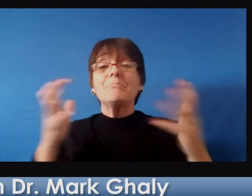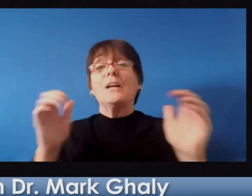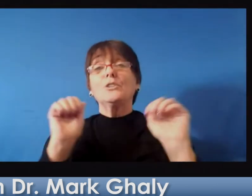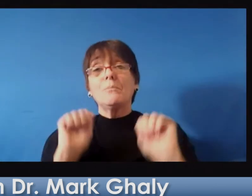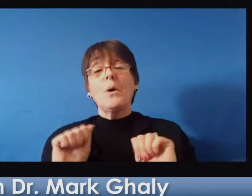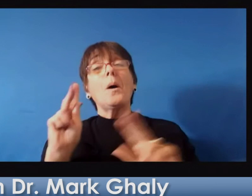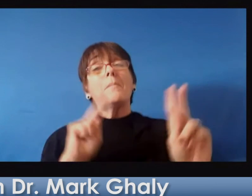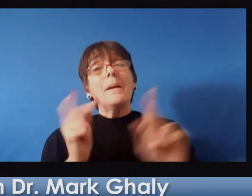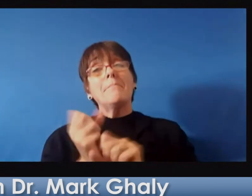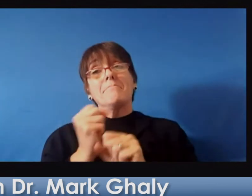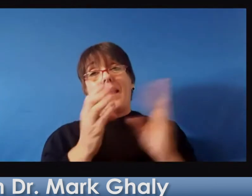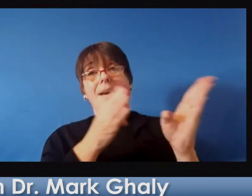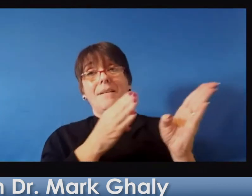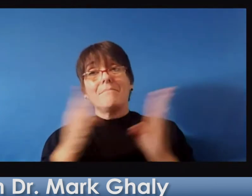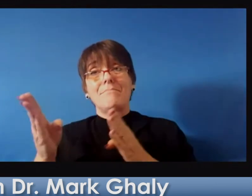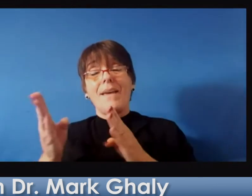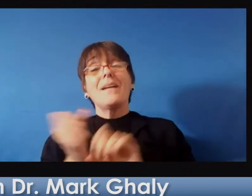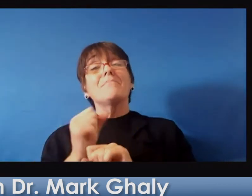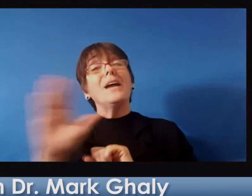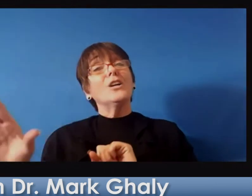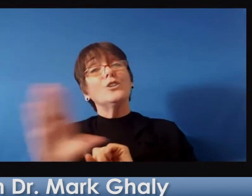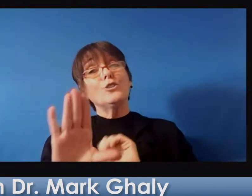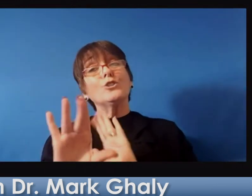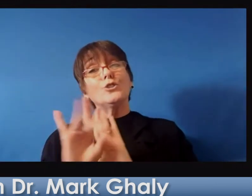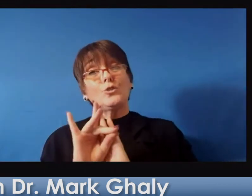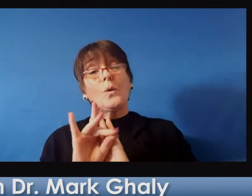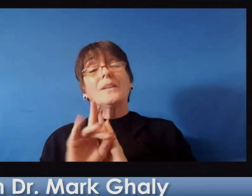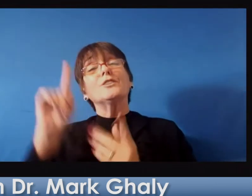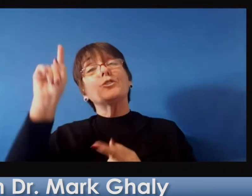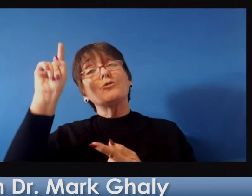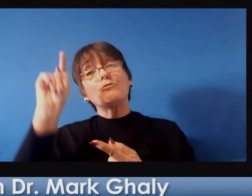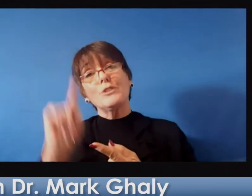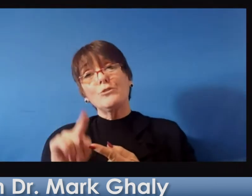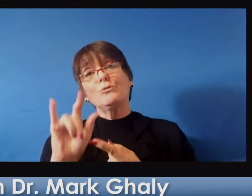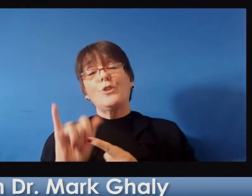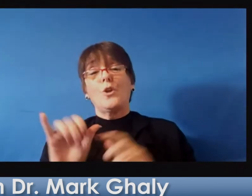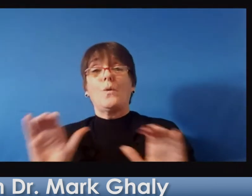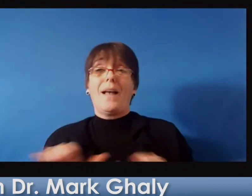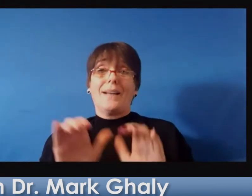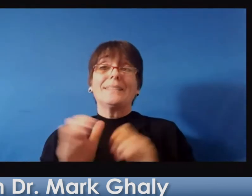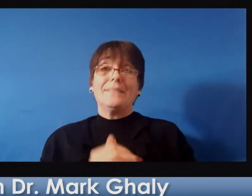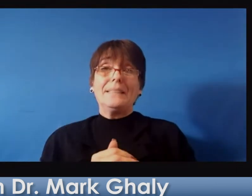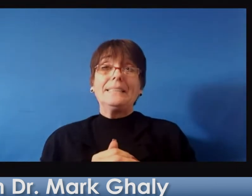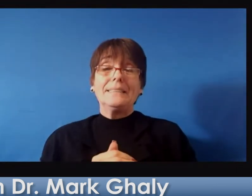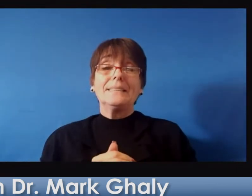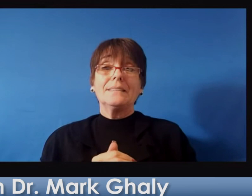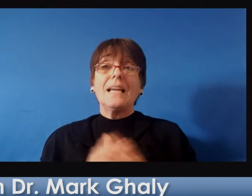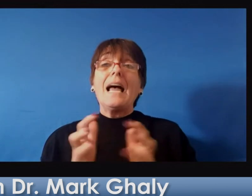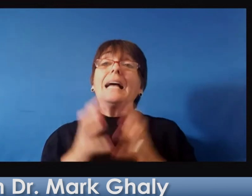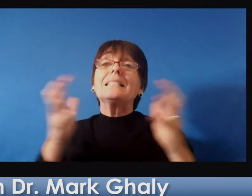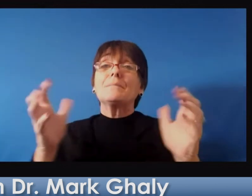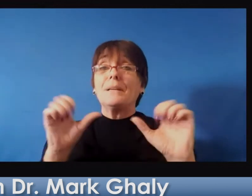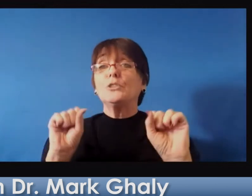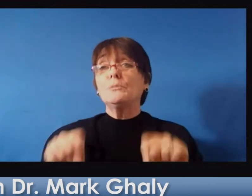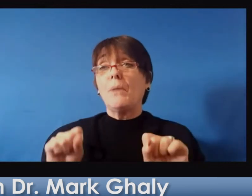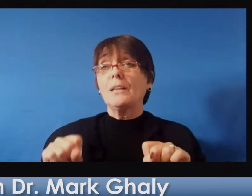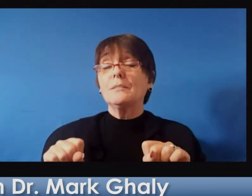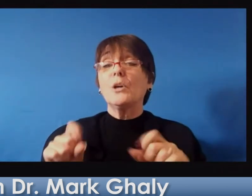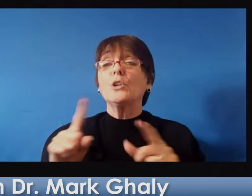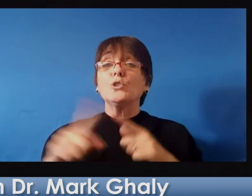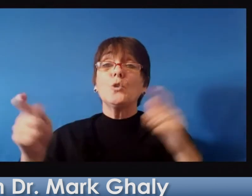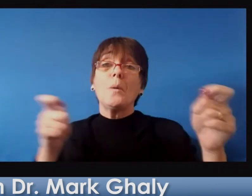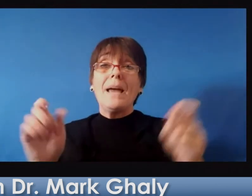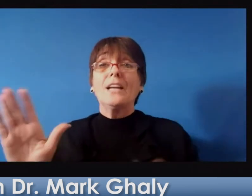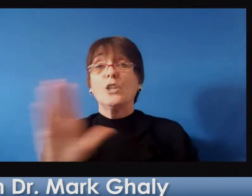make plans and make choices that reduce those types of activities as much as possible to manage our